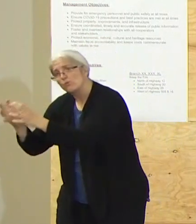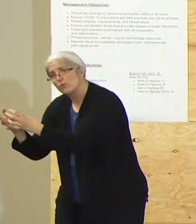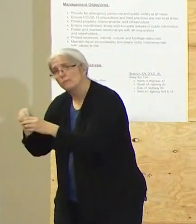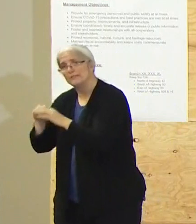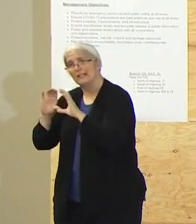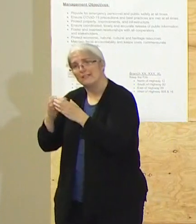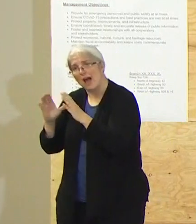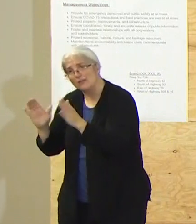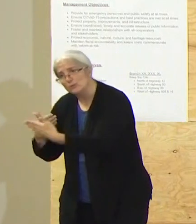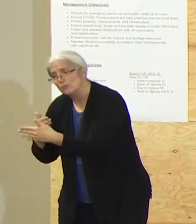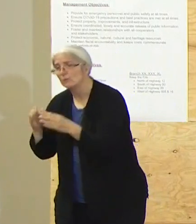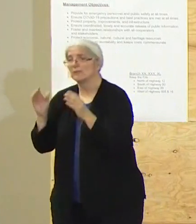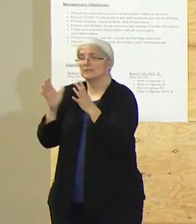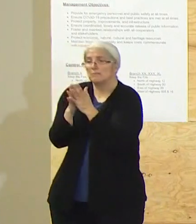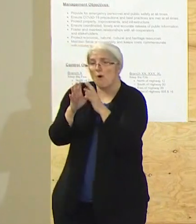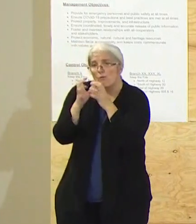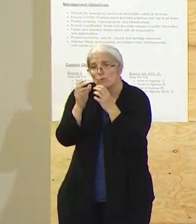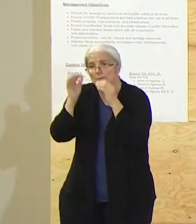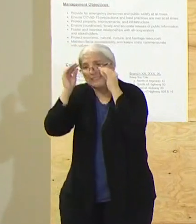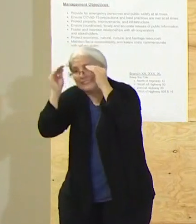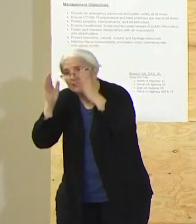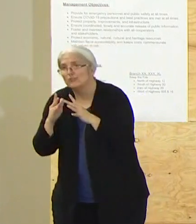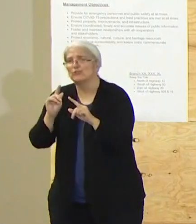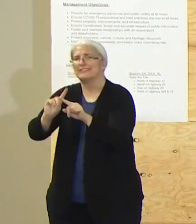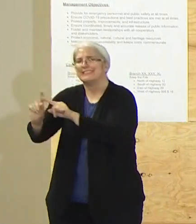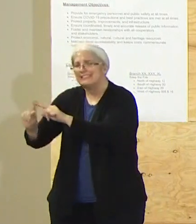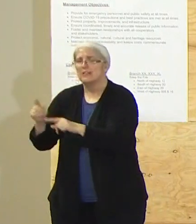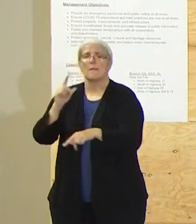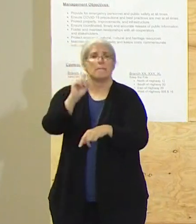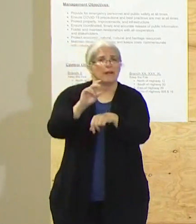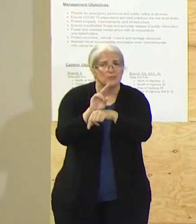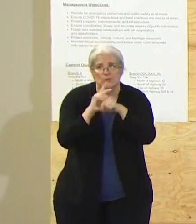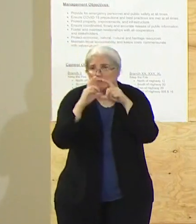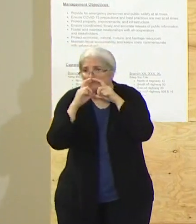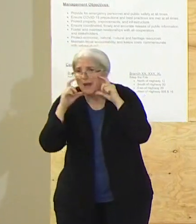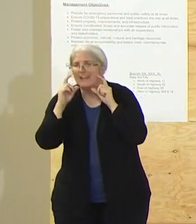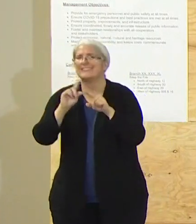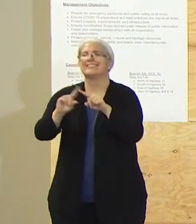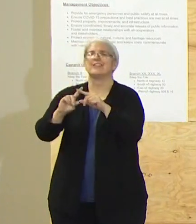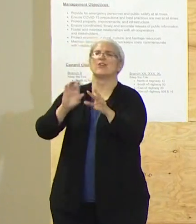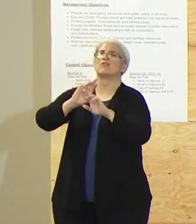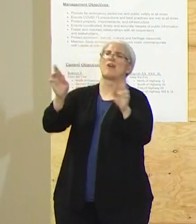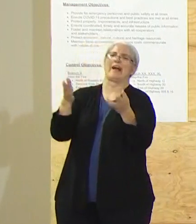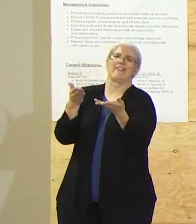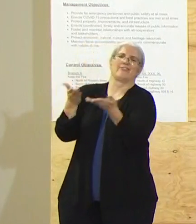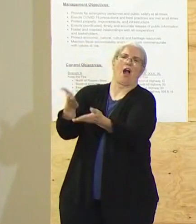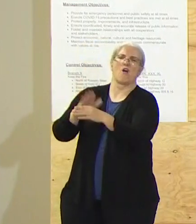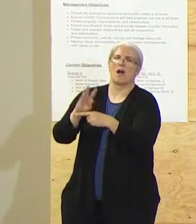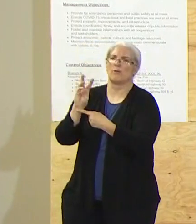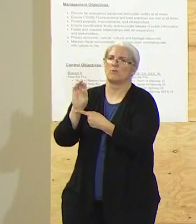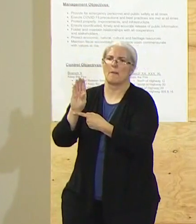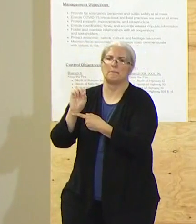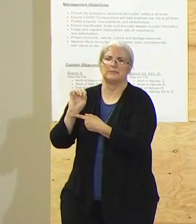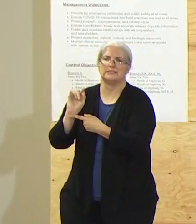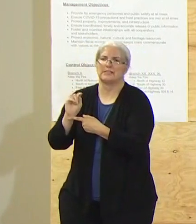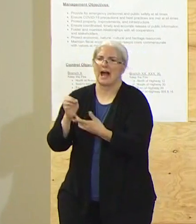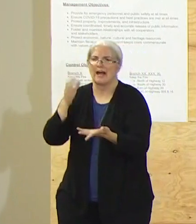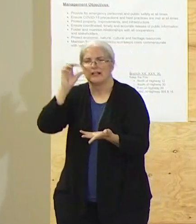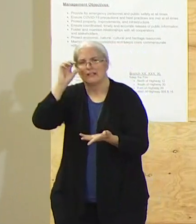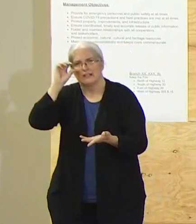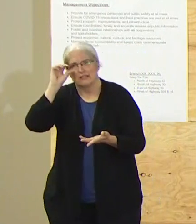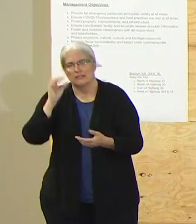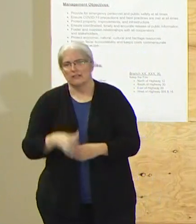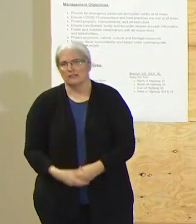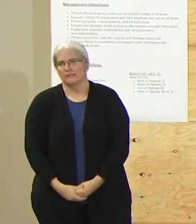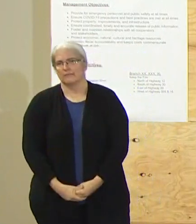wearing, as well as physical distancing, the differentiation between elementary schools and cohorts of older kids. All